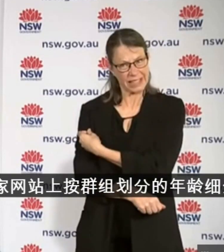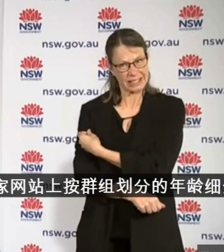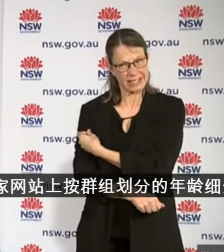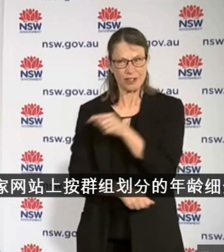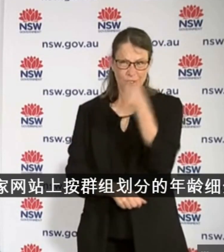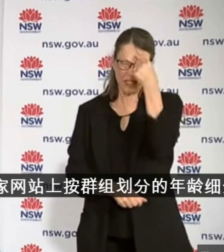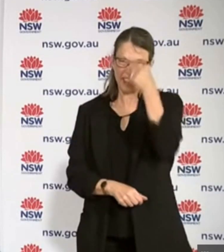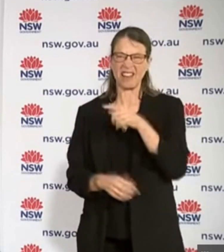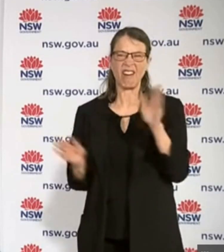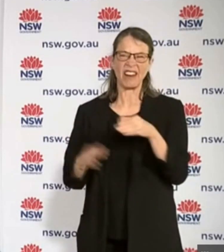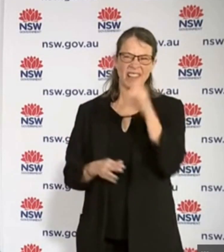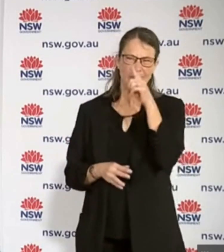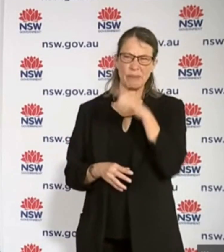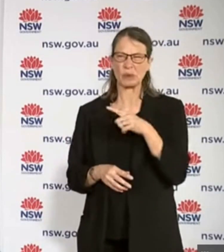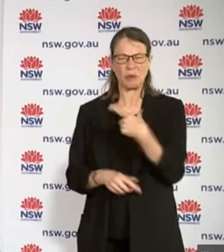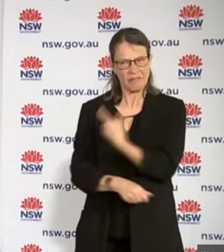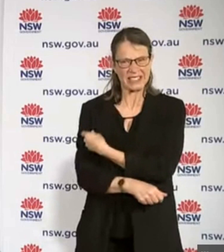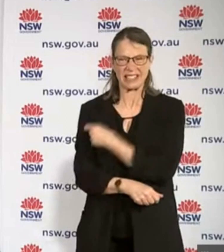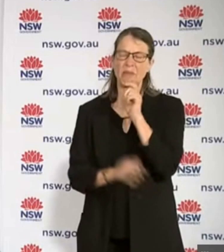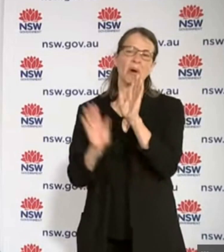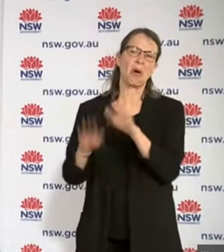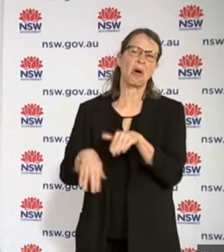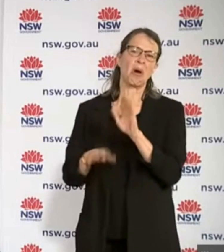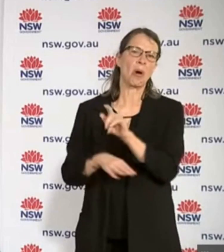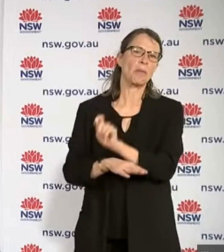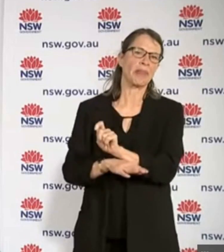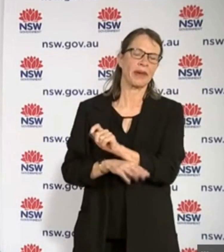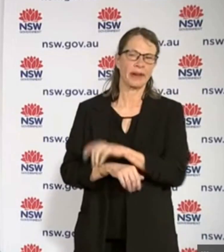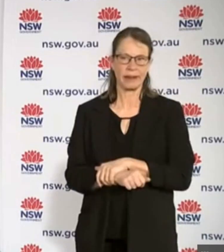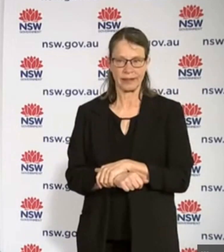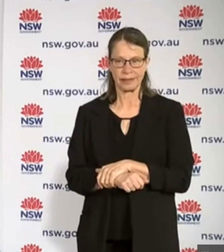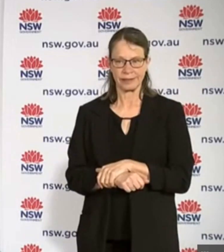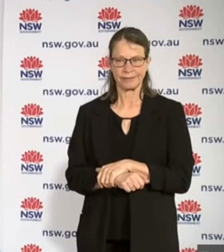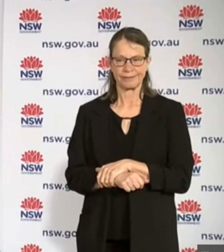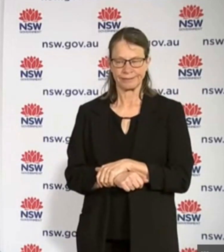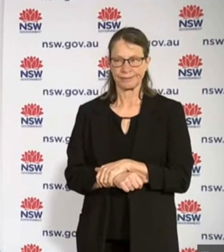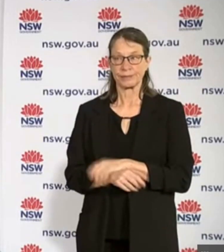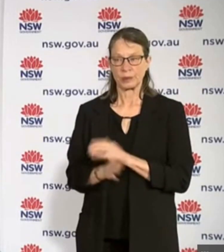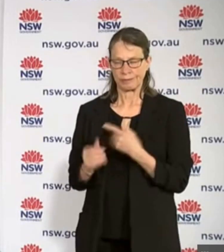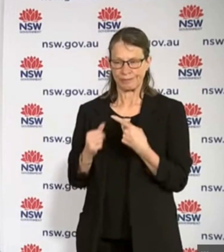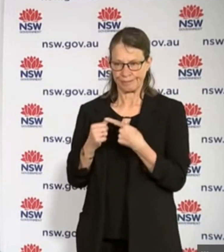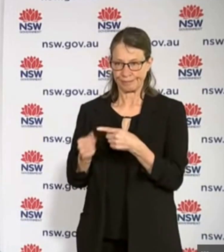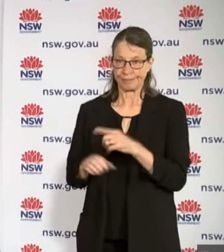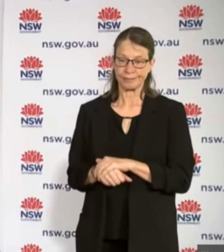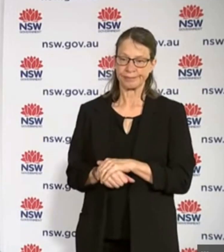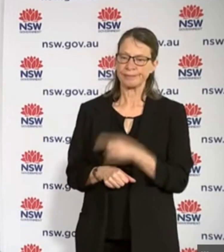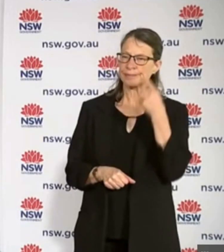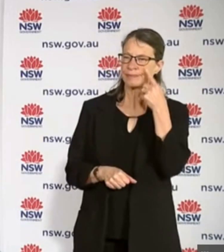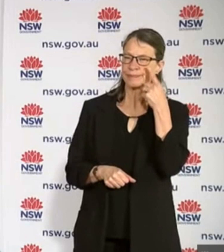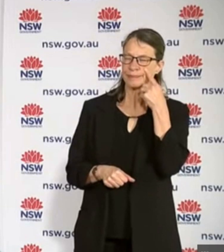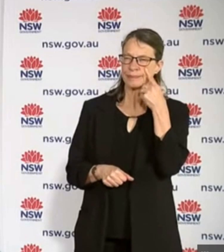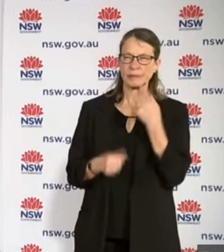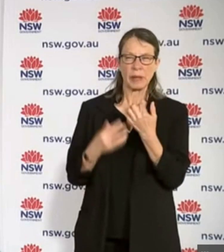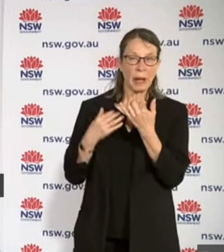cohorts on the national website, it's actually really pleasing to see that we've got well over 90%